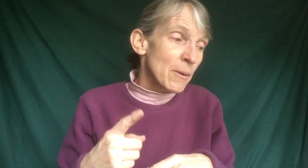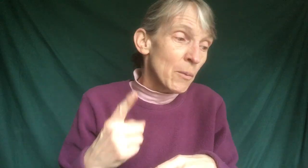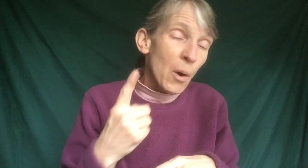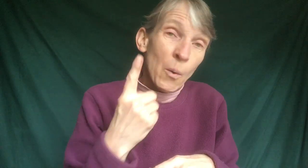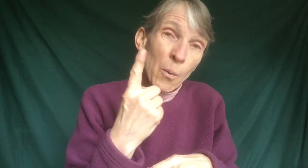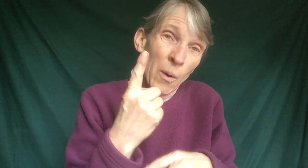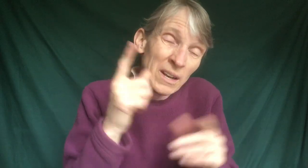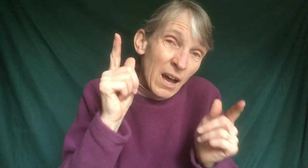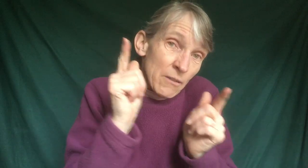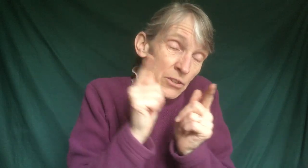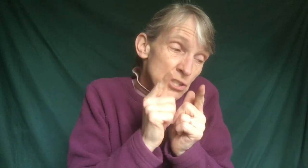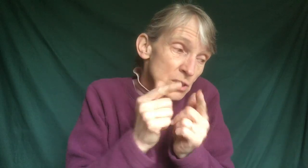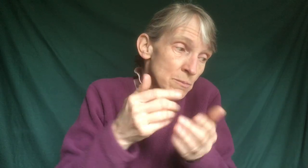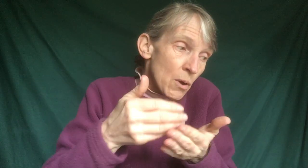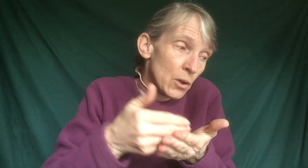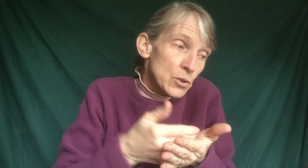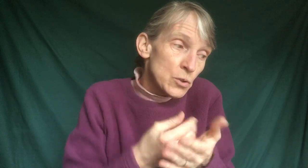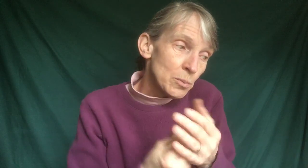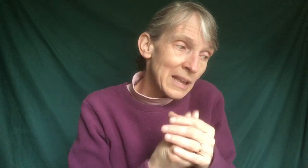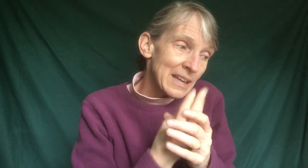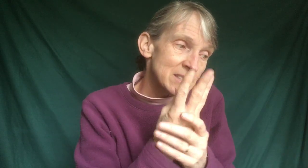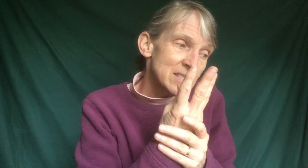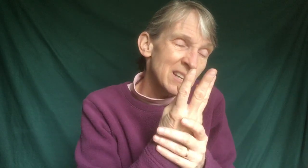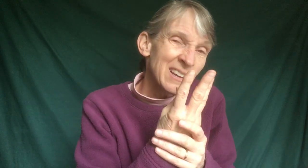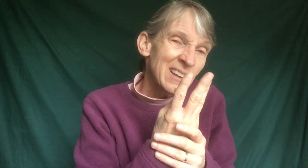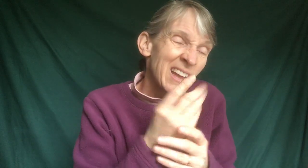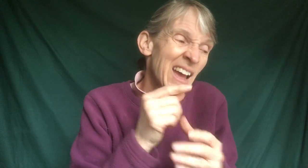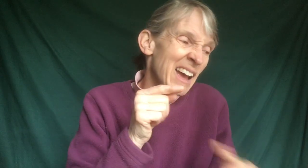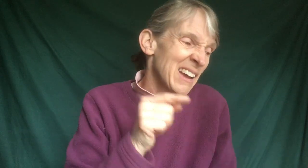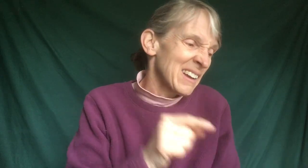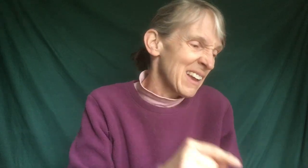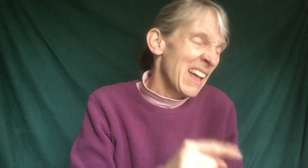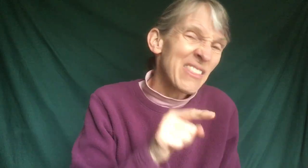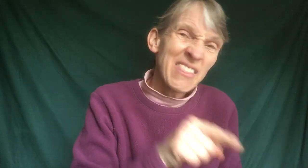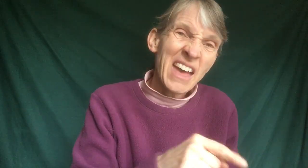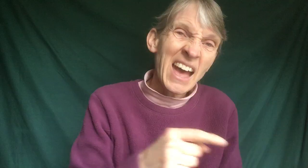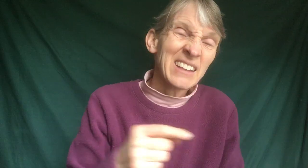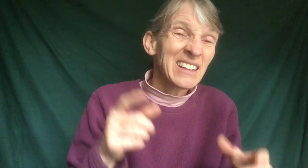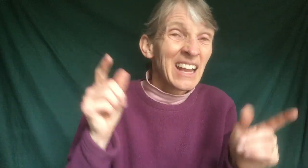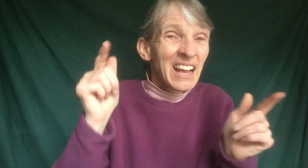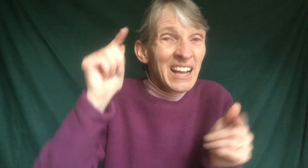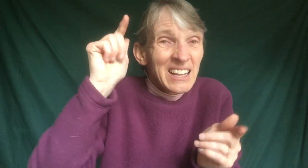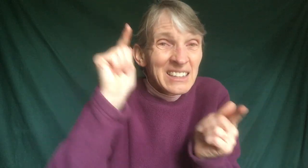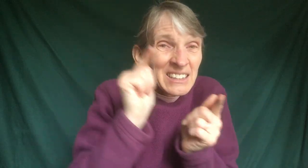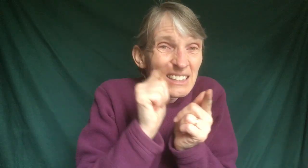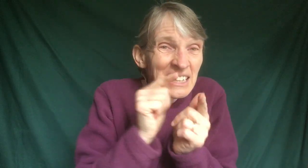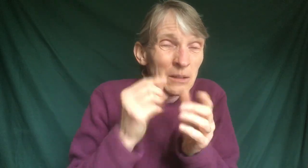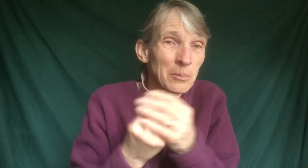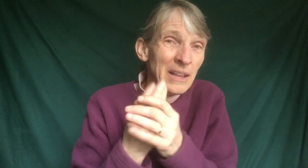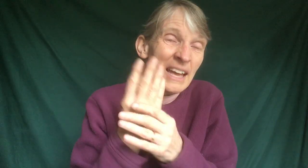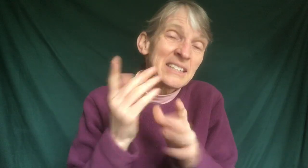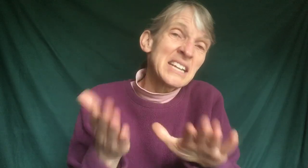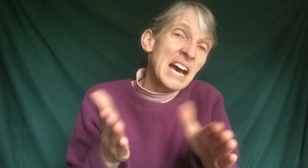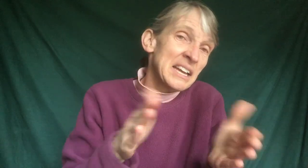from one of the small new plants, and that little plant